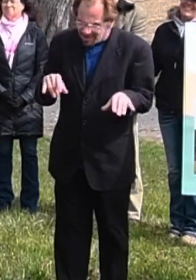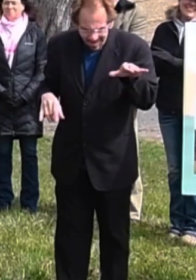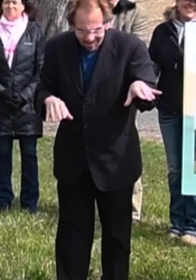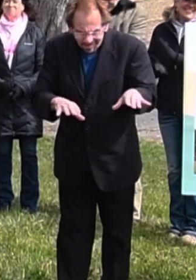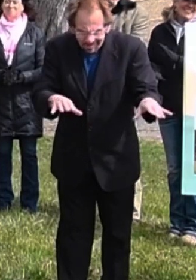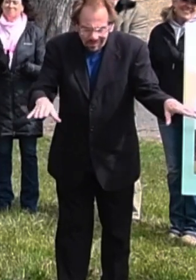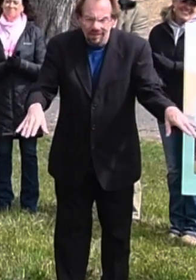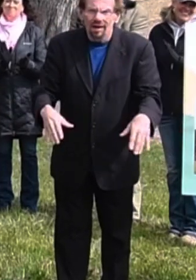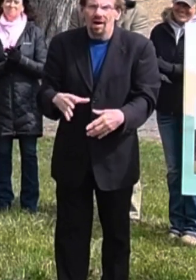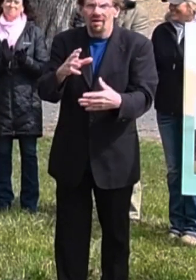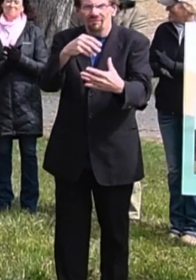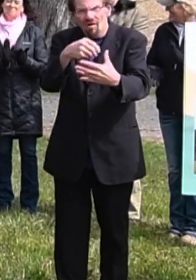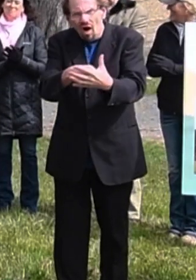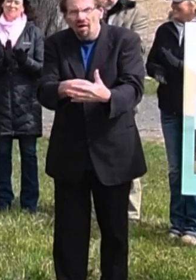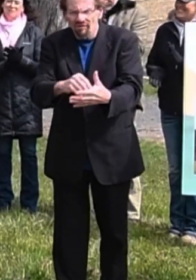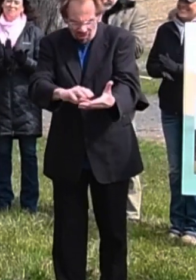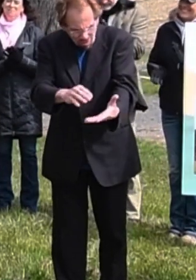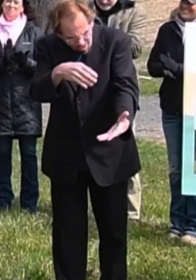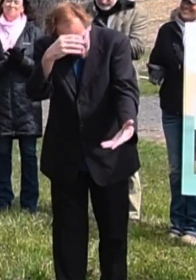kids